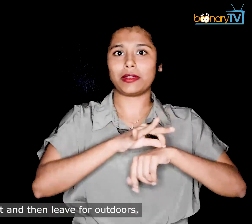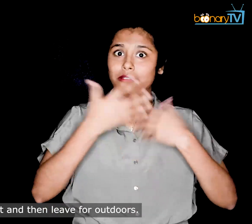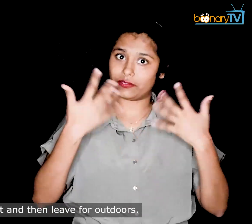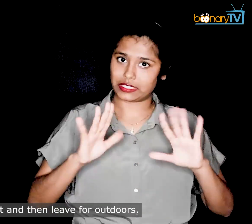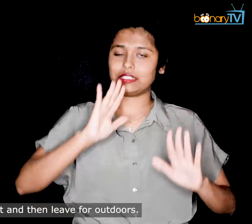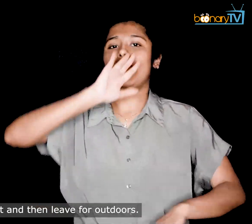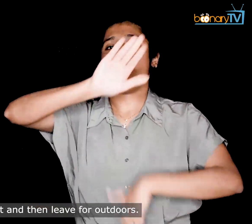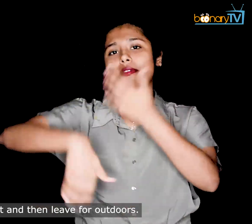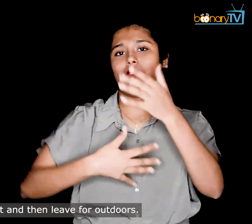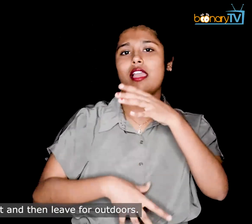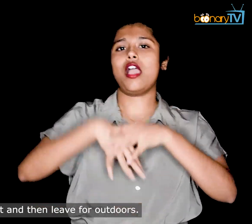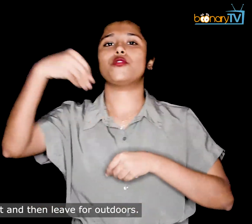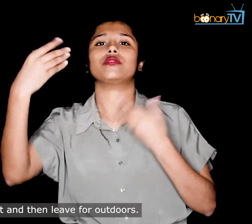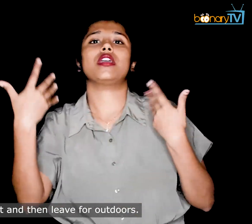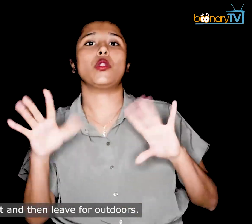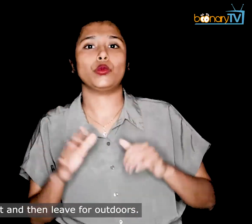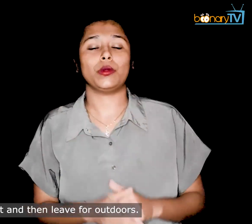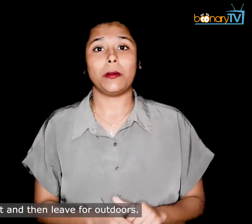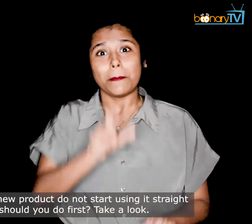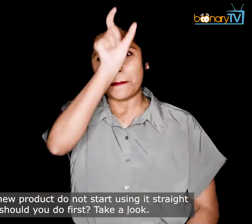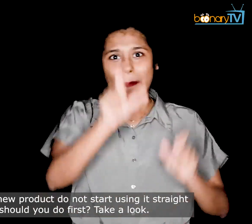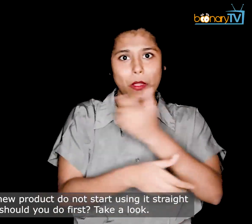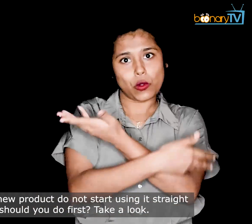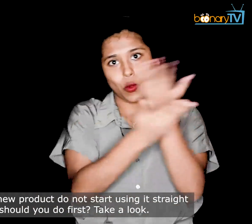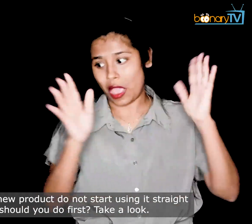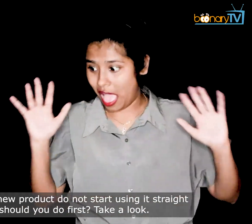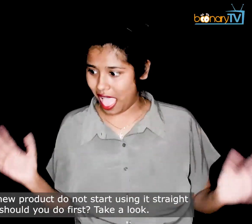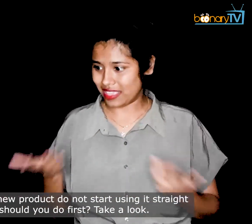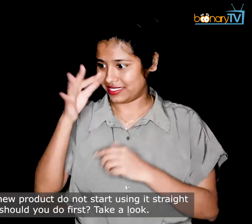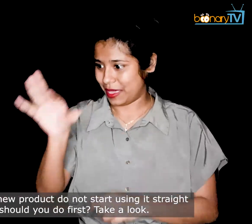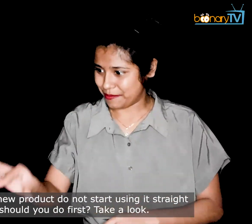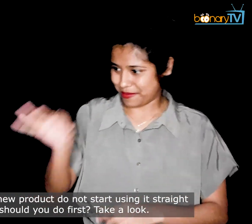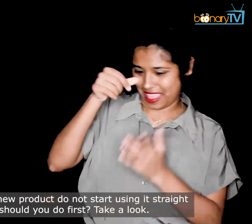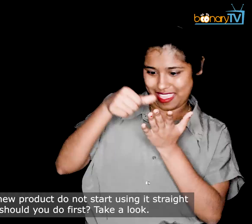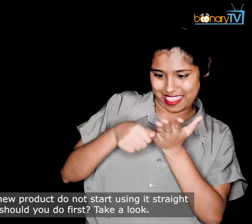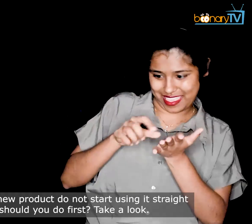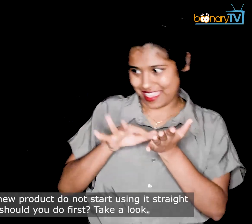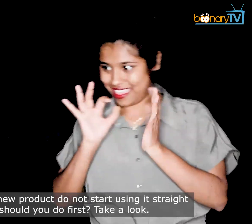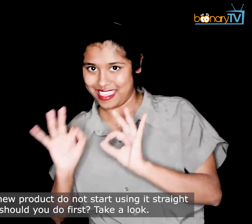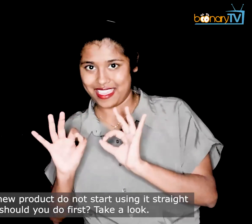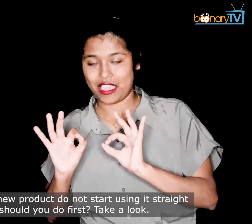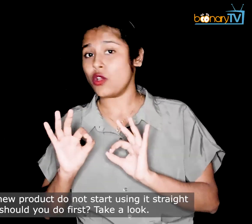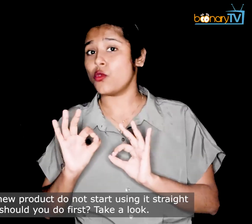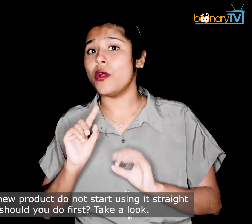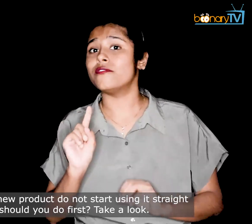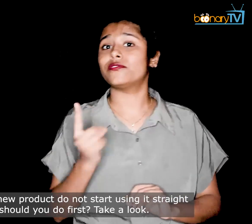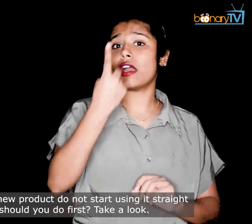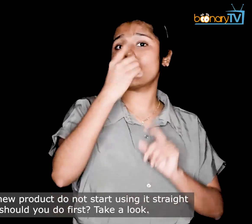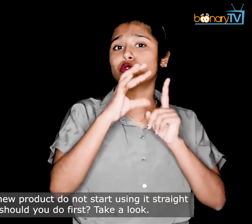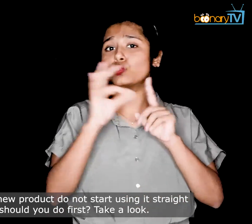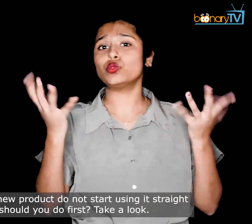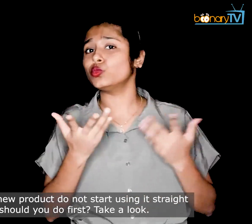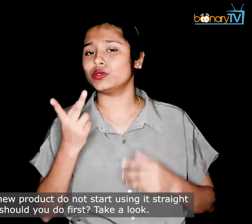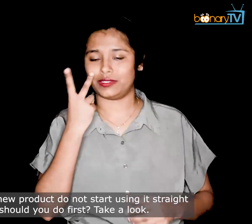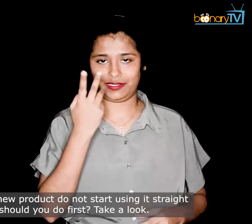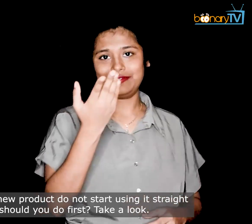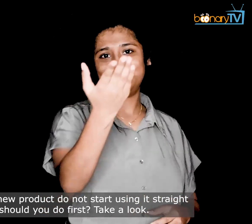leave for outdoors. When you buy any new product, do not start using it straight away. What should you do first? Take a look.